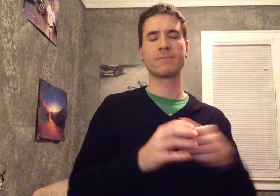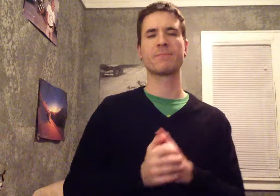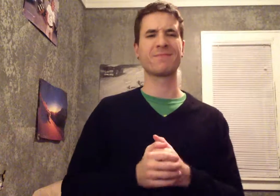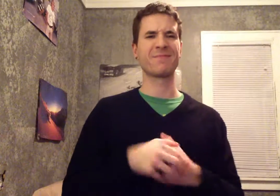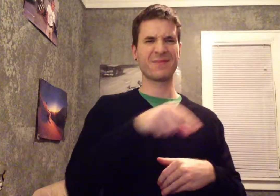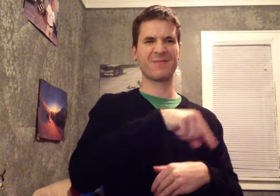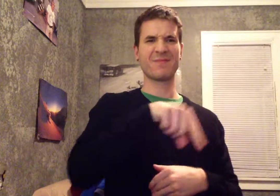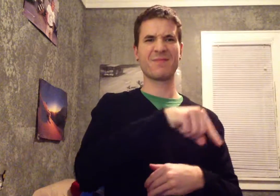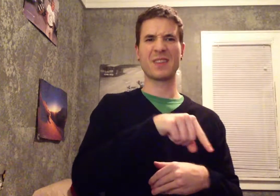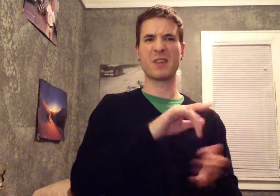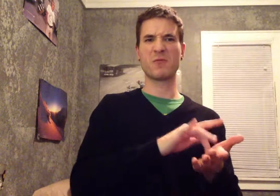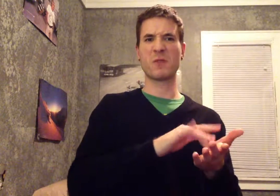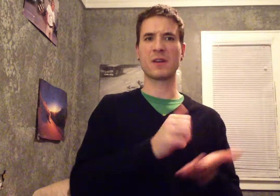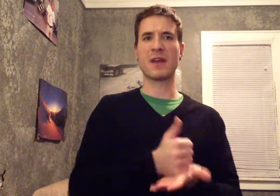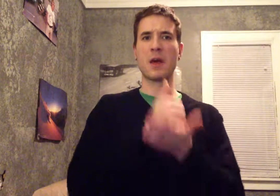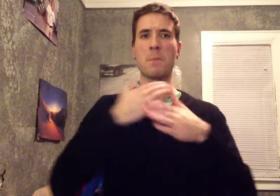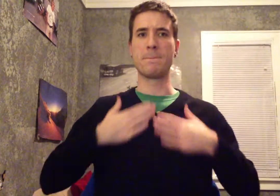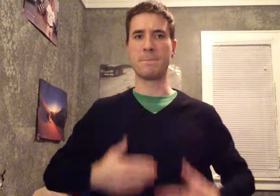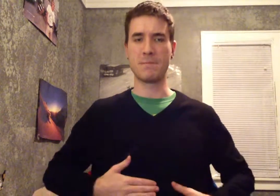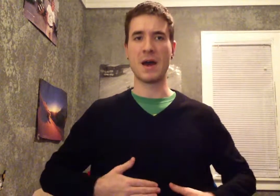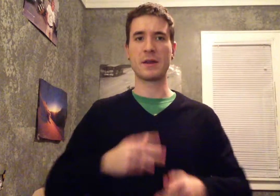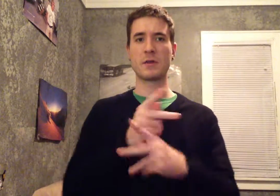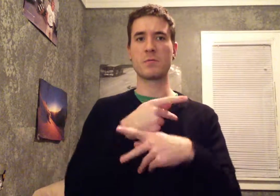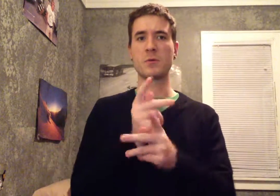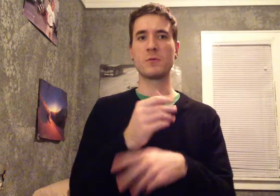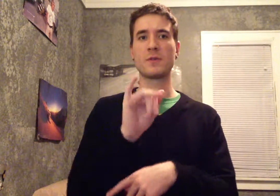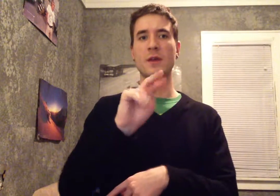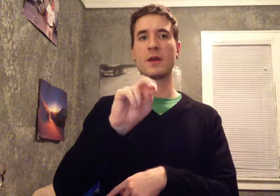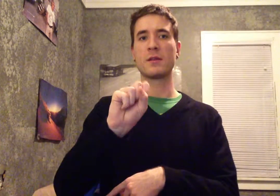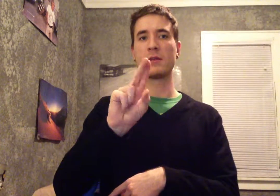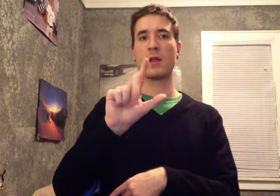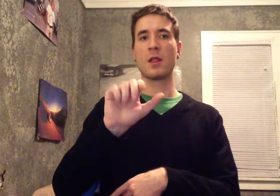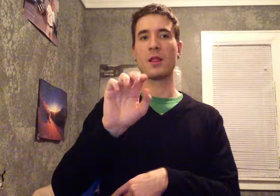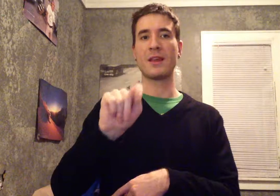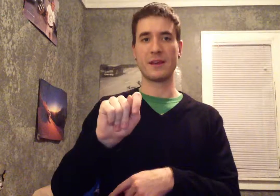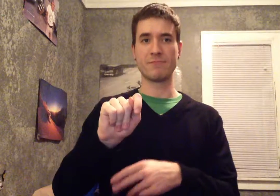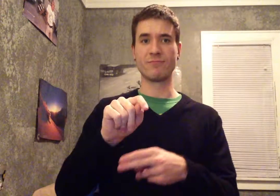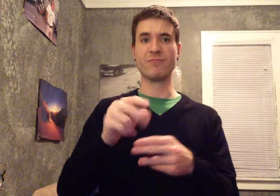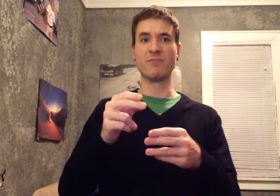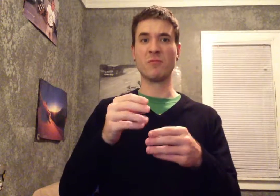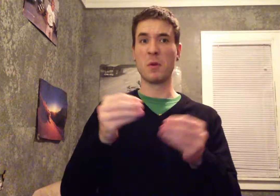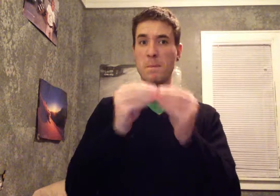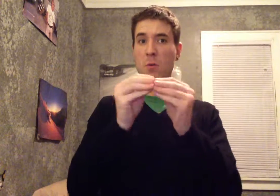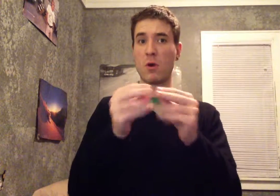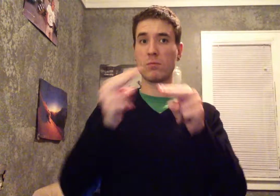our cells and give them energy. Some lower blood sugar by decreasing the amount of glucose produced by the